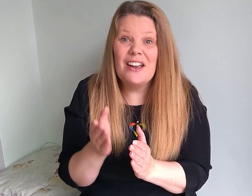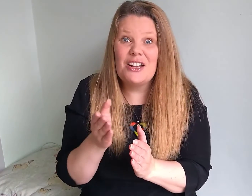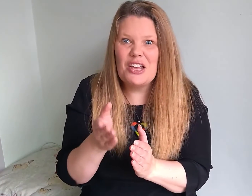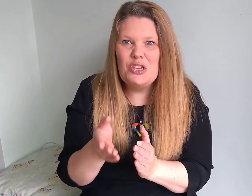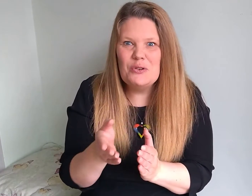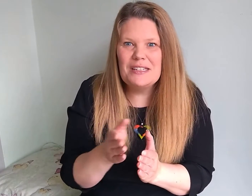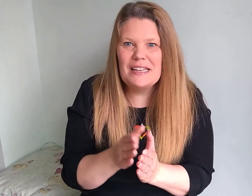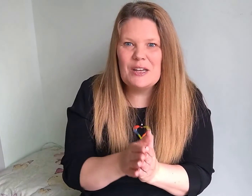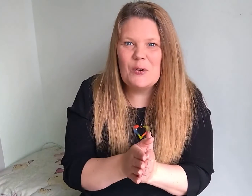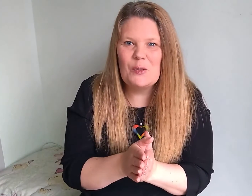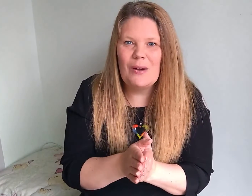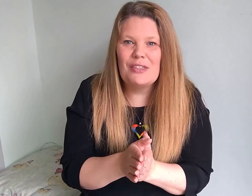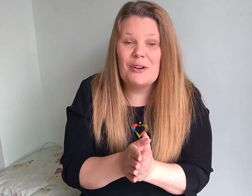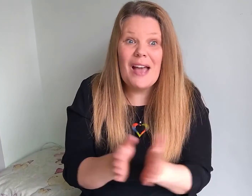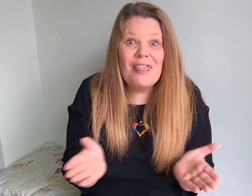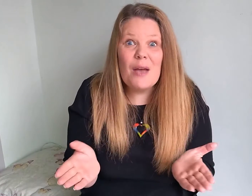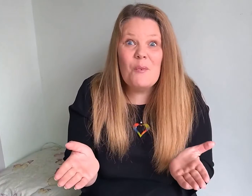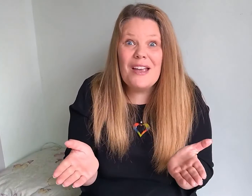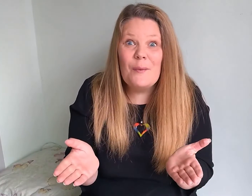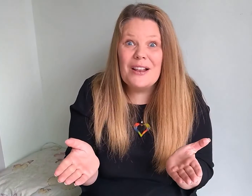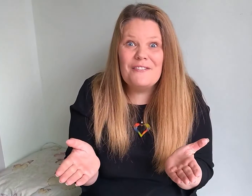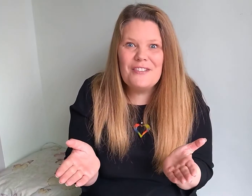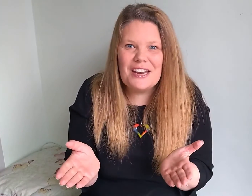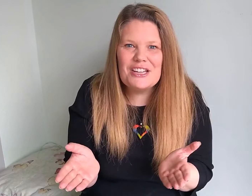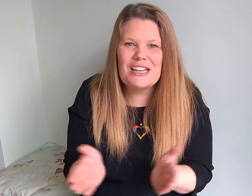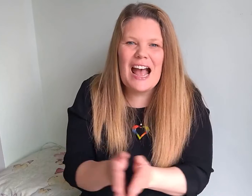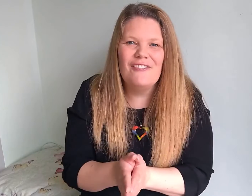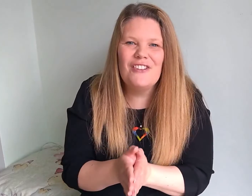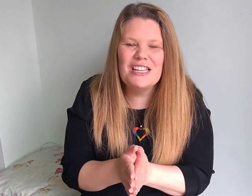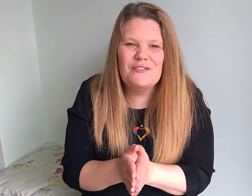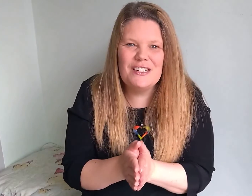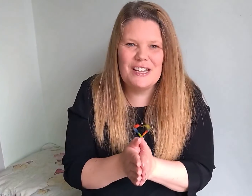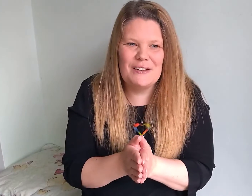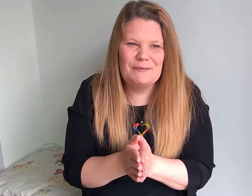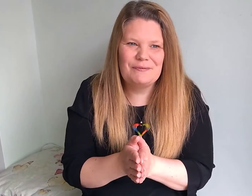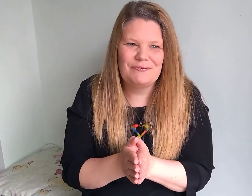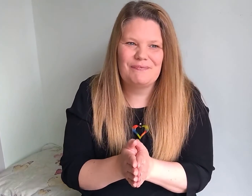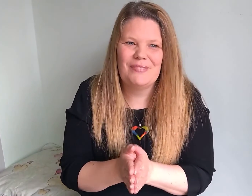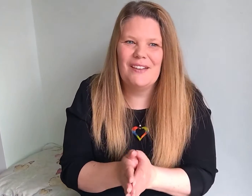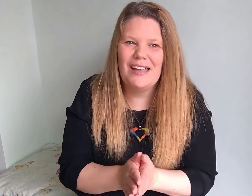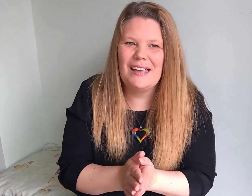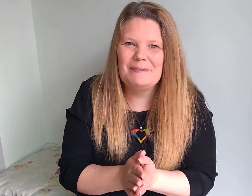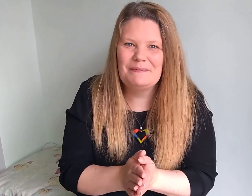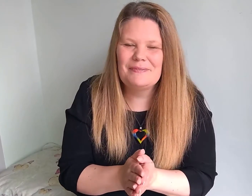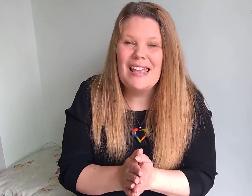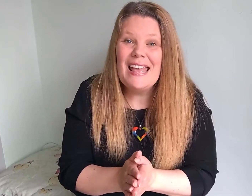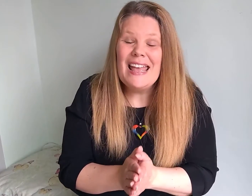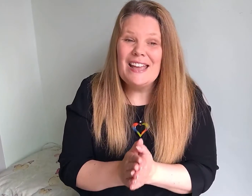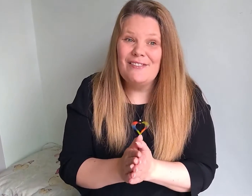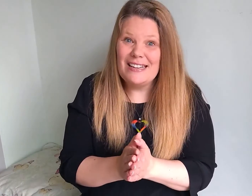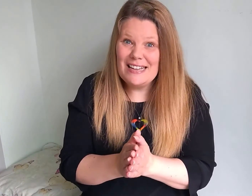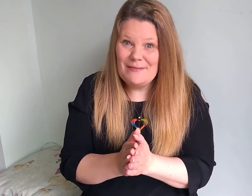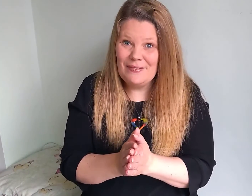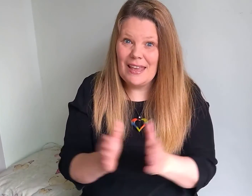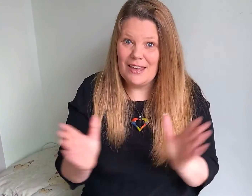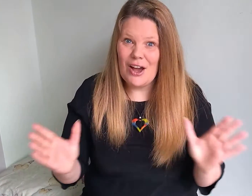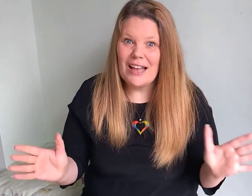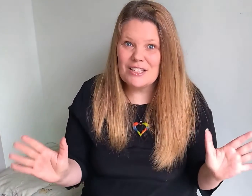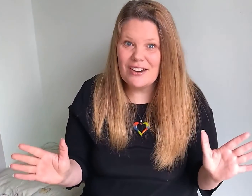I'd like you to sing it all the way through. And then we will finish our first video. Okay. Ready? Get your hands ready